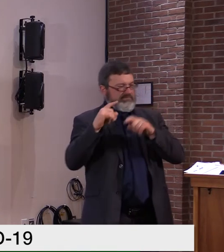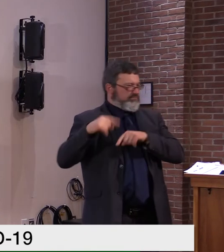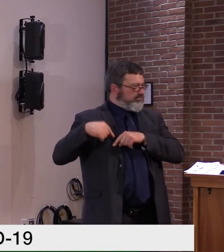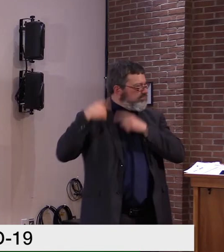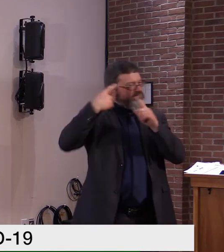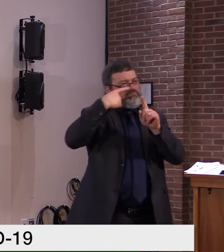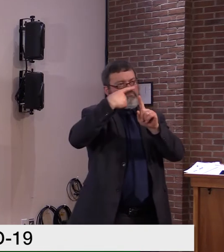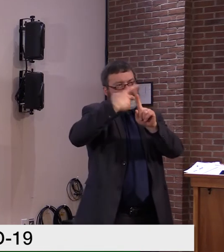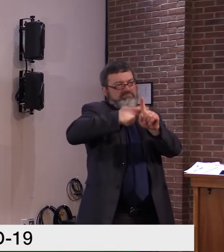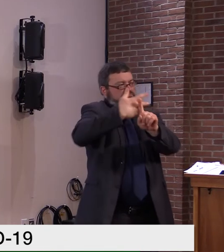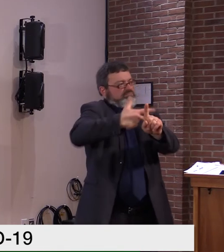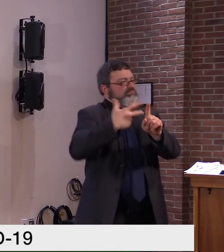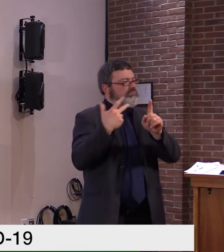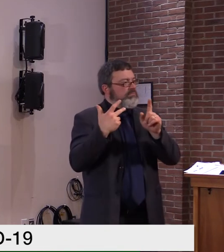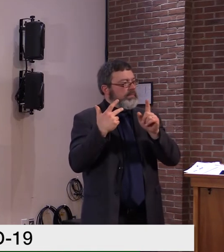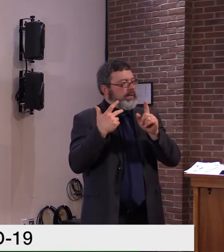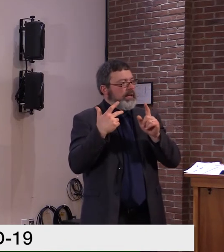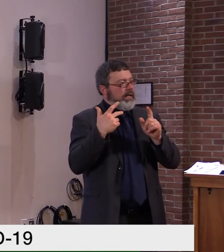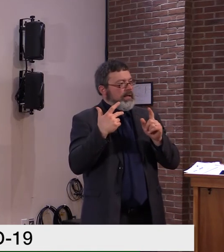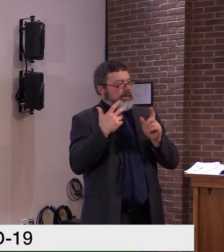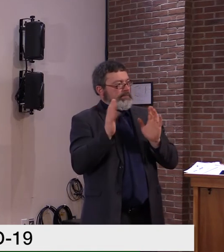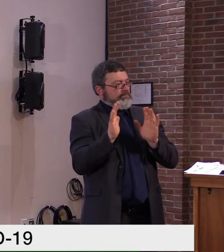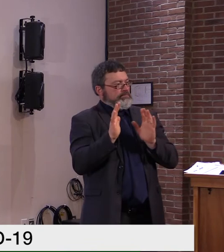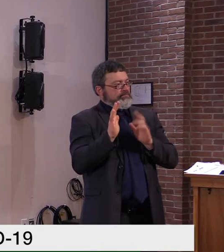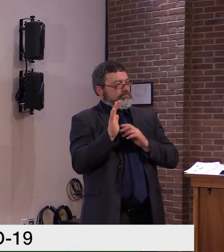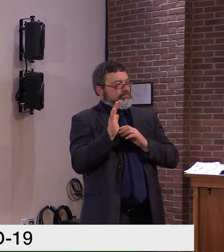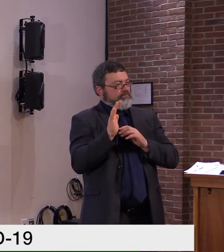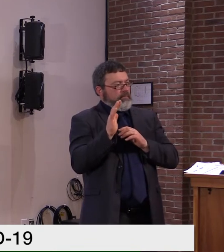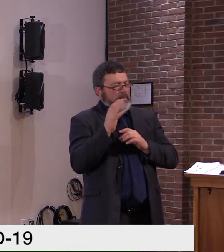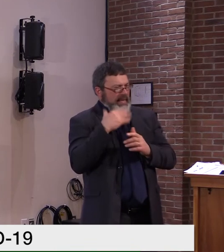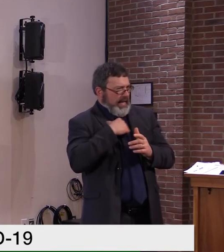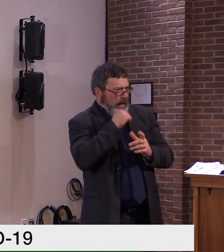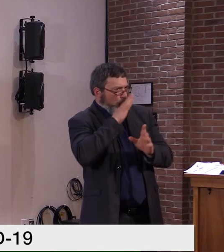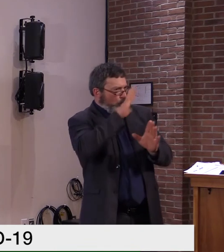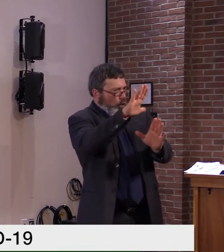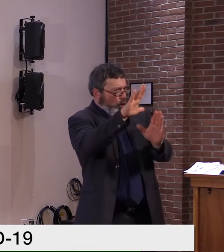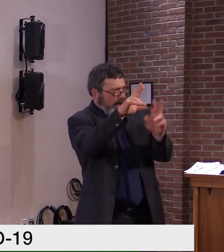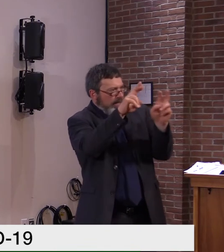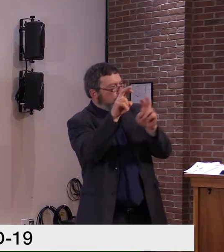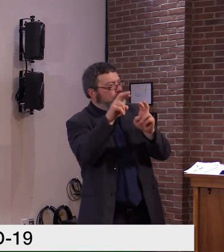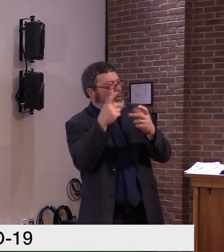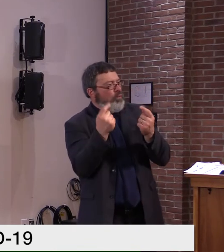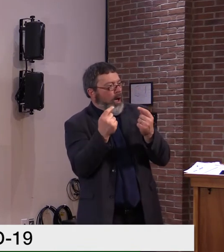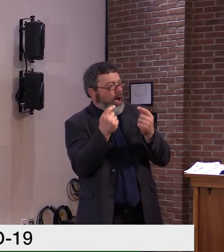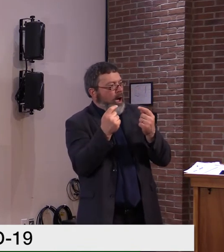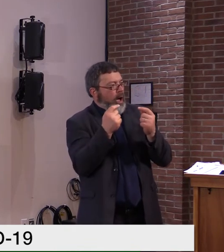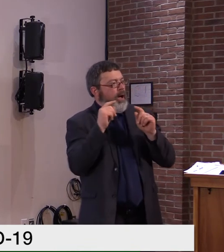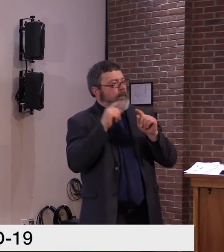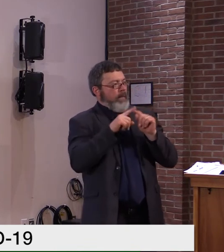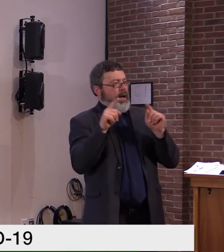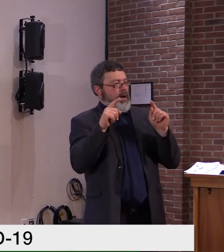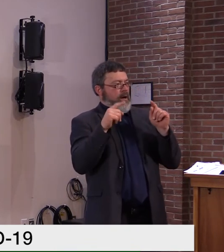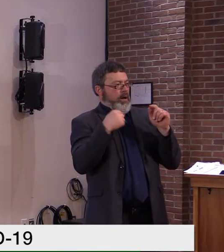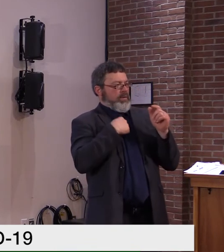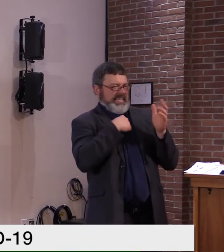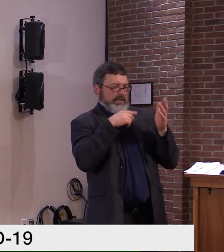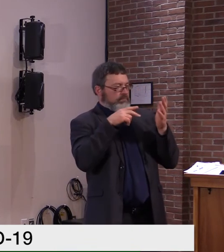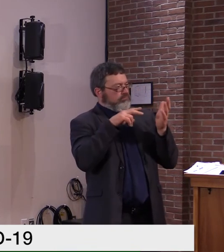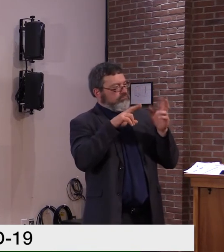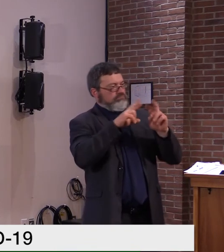about, but certainly we can find out what the latest inspection results were of any facility